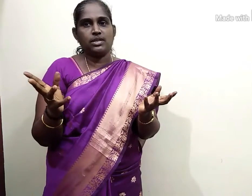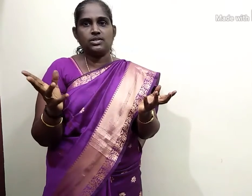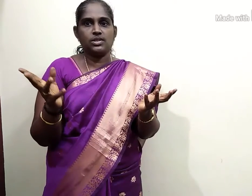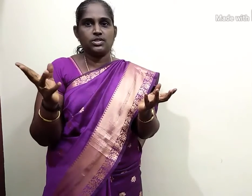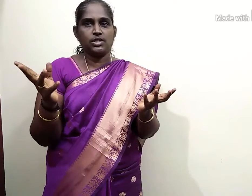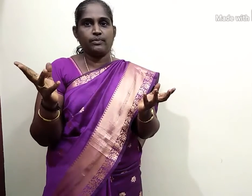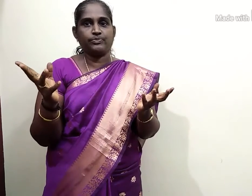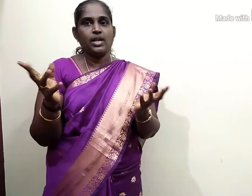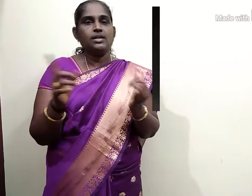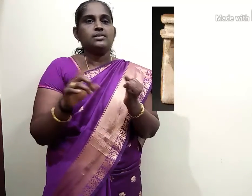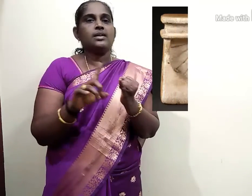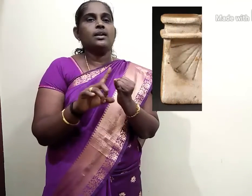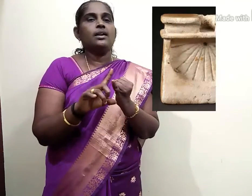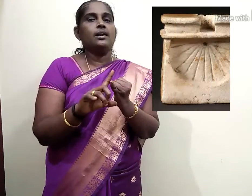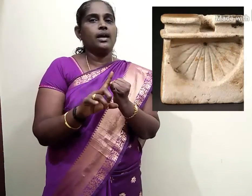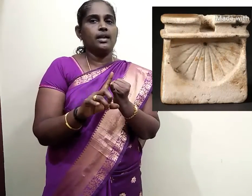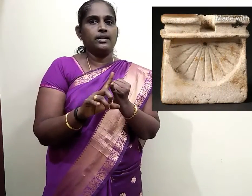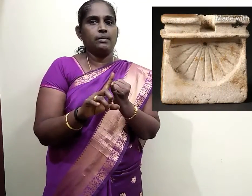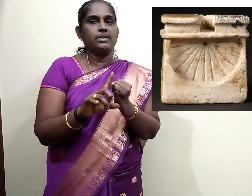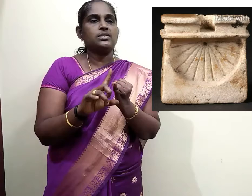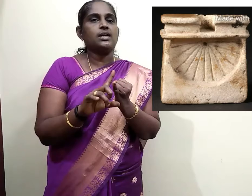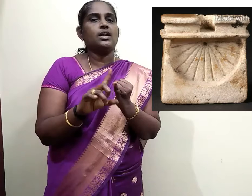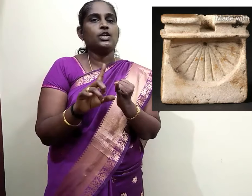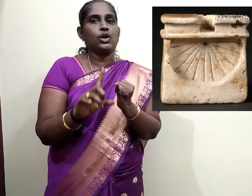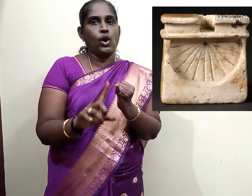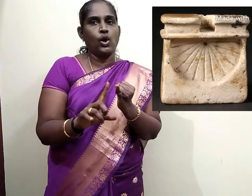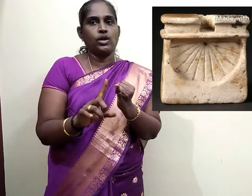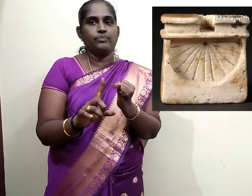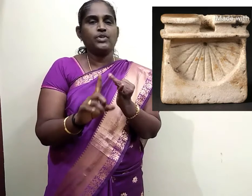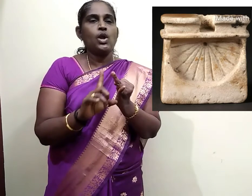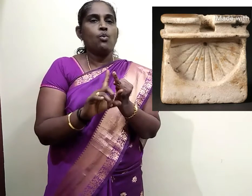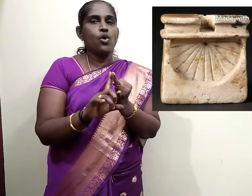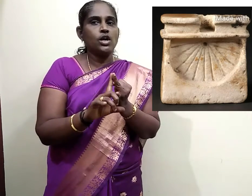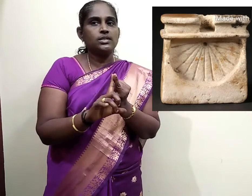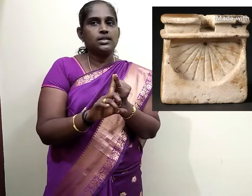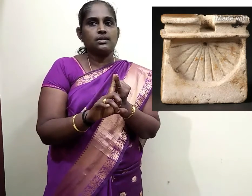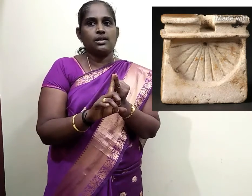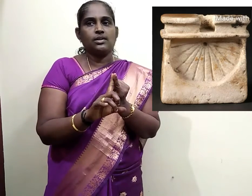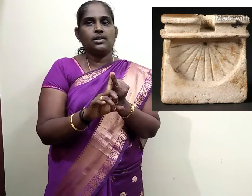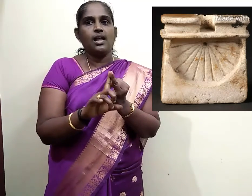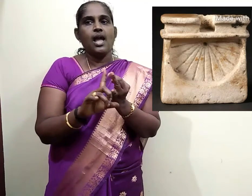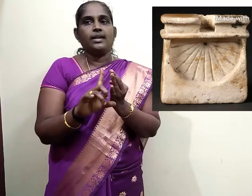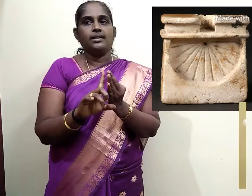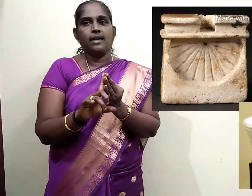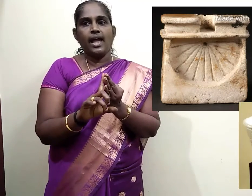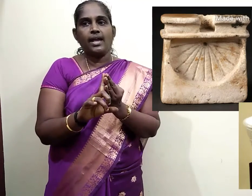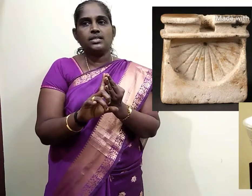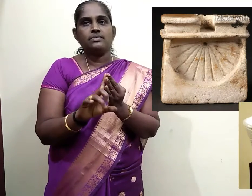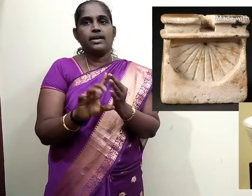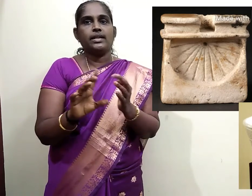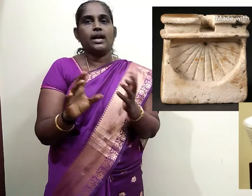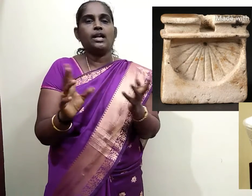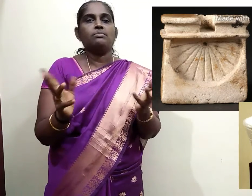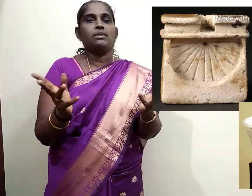measurement system. Sundial, that means sun clock, water clock and glass were developed